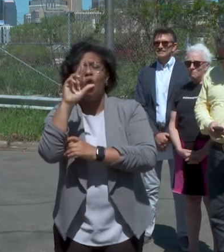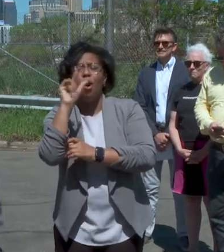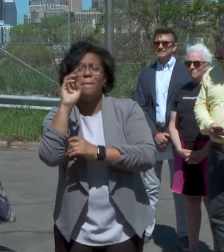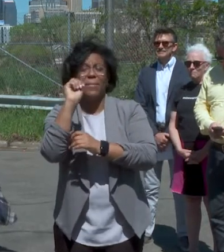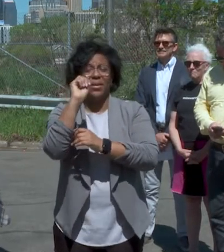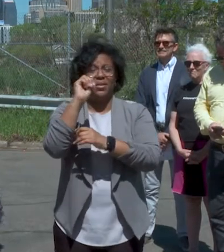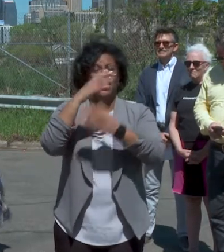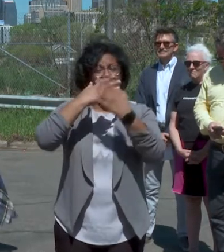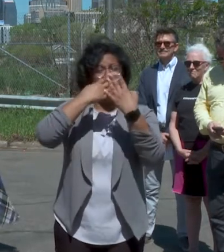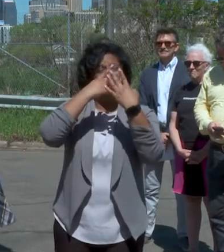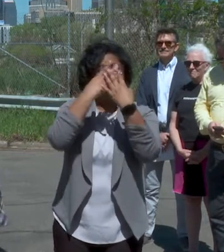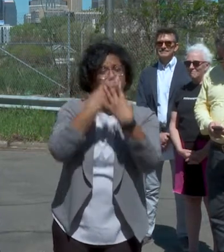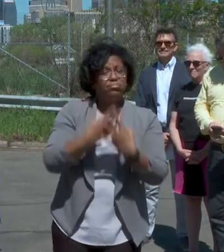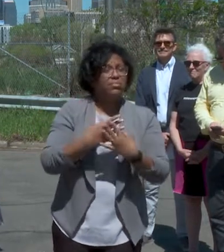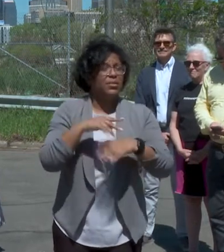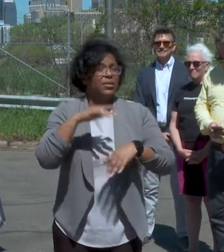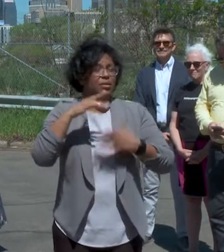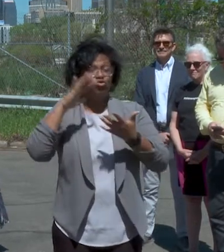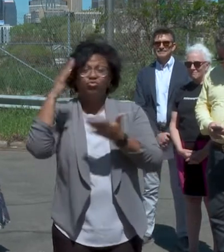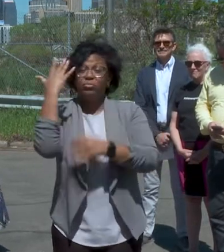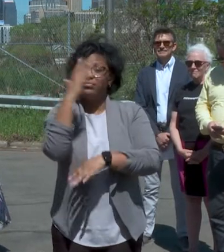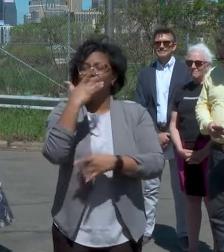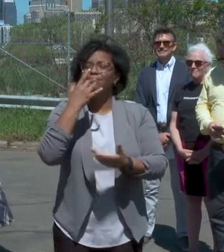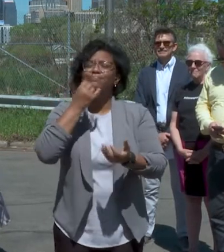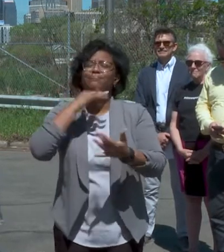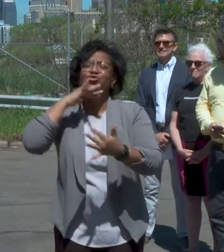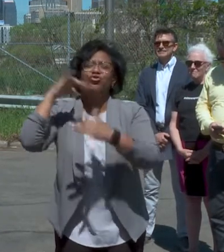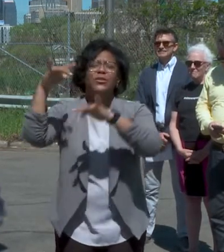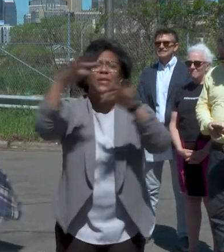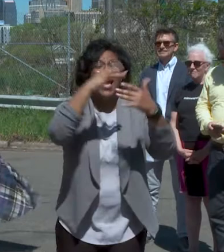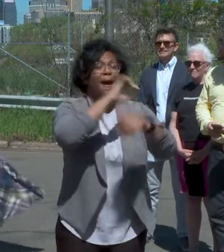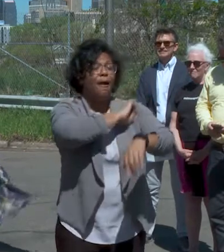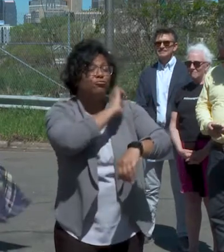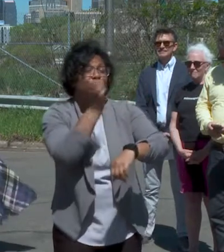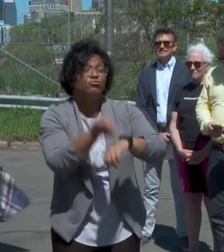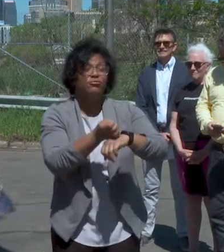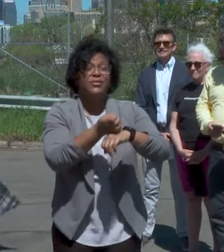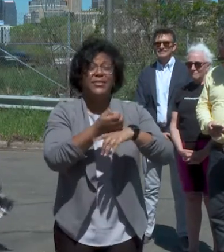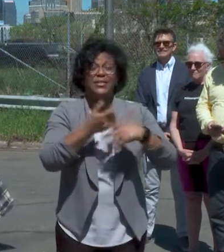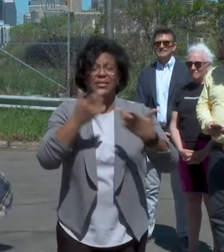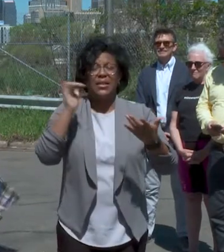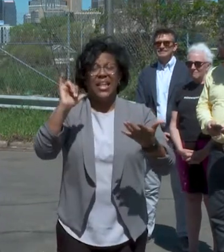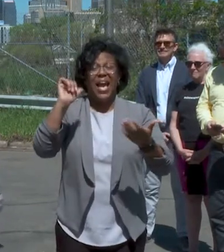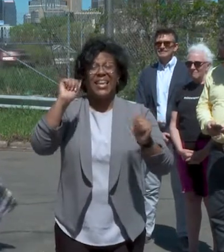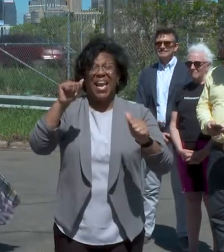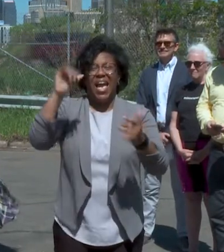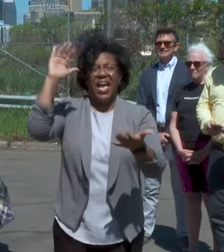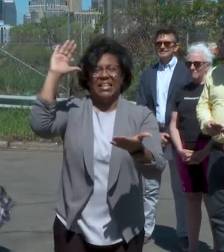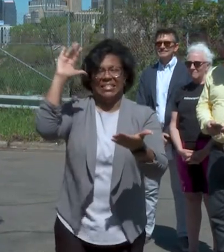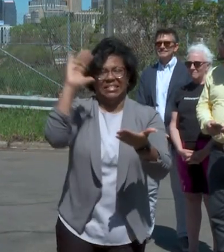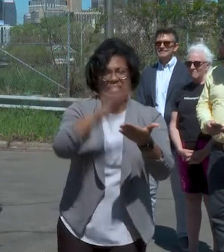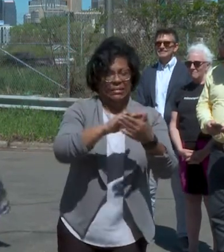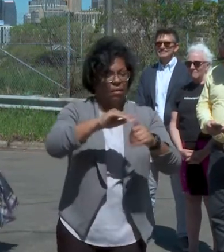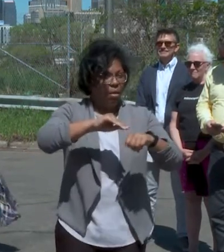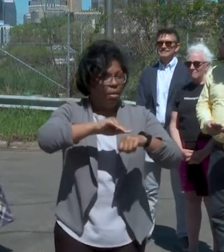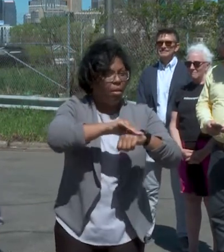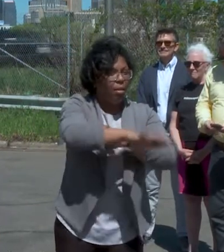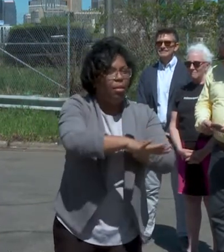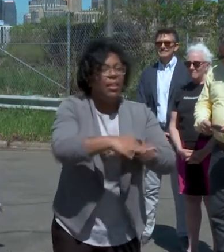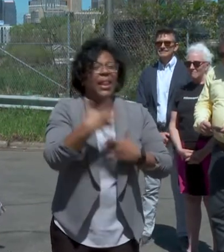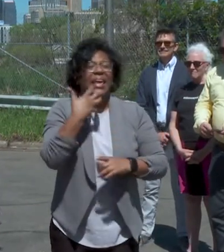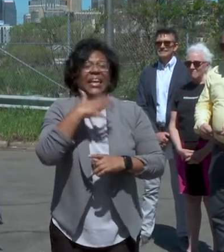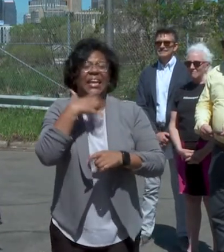More trees will also save energy and mitigate urban heat island effects. But I also want to point out that some of our